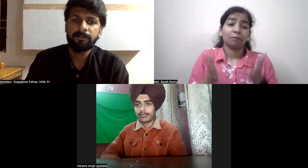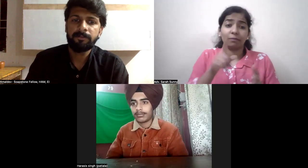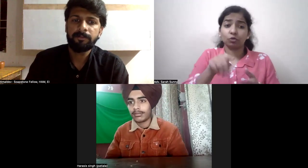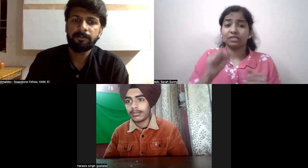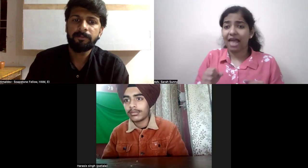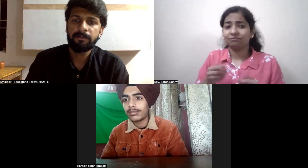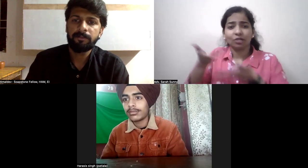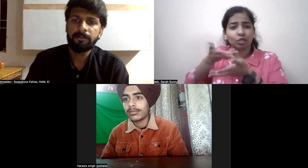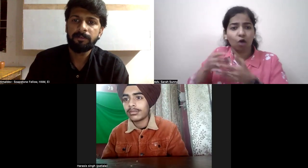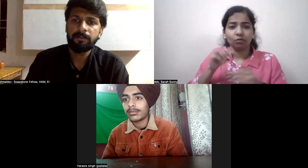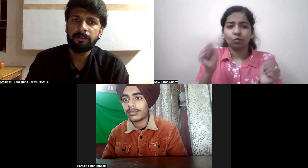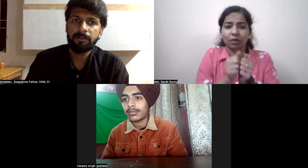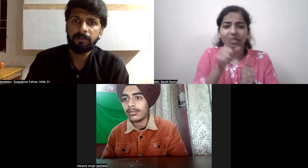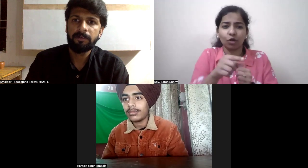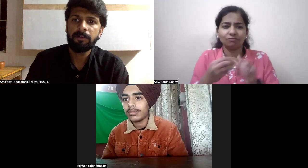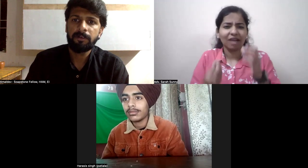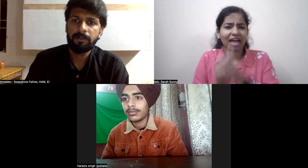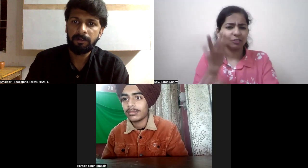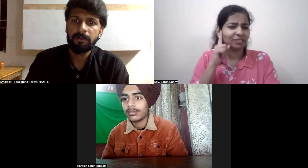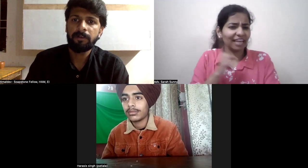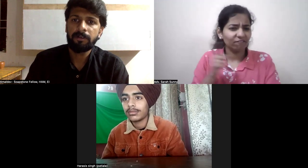in Punjab.